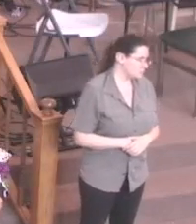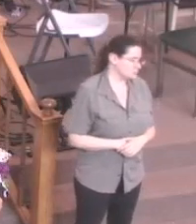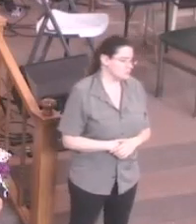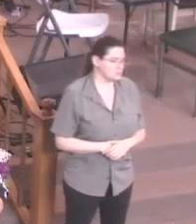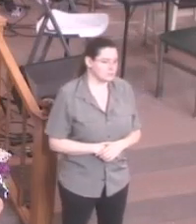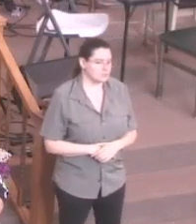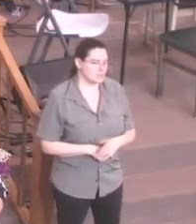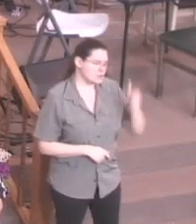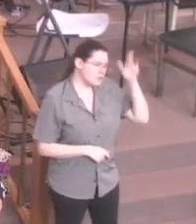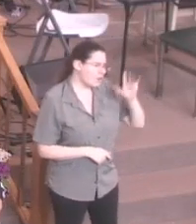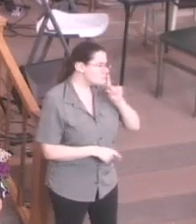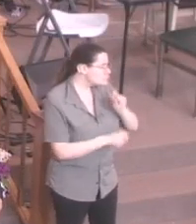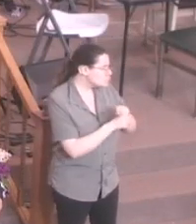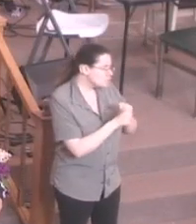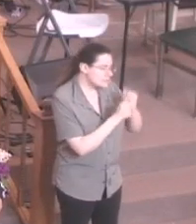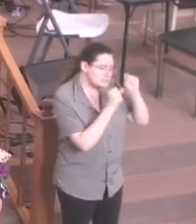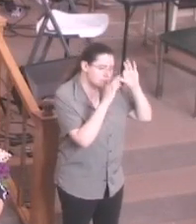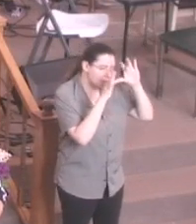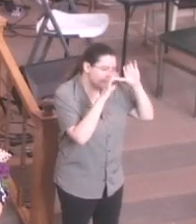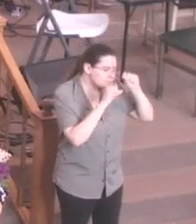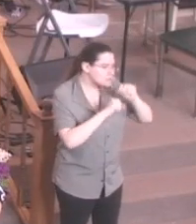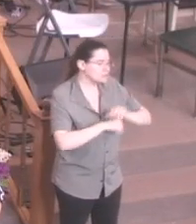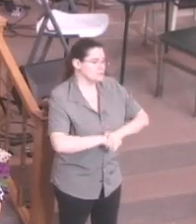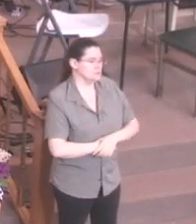God really is amazing.